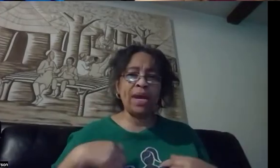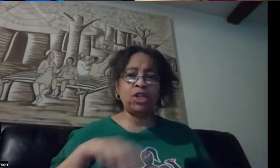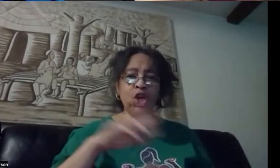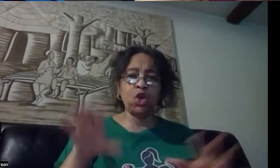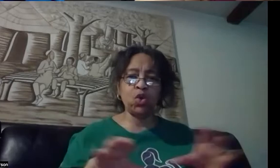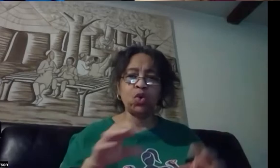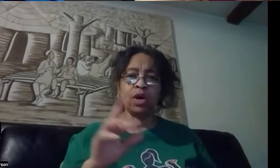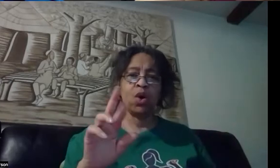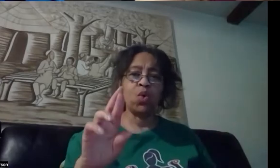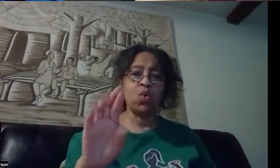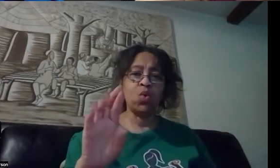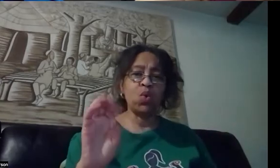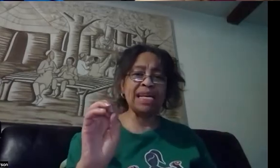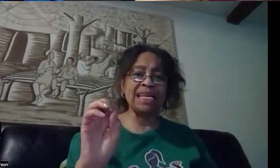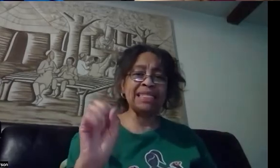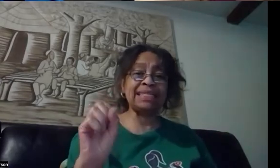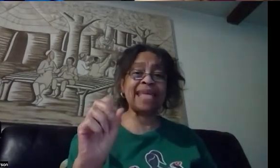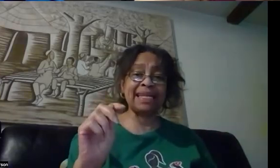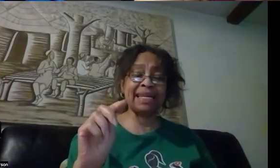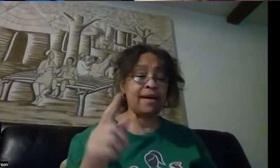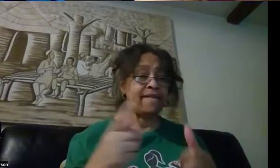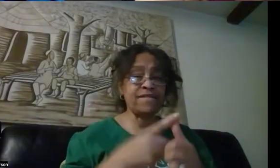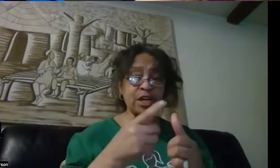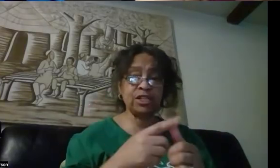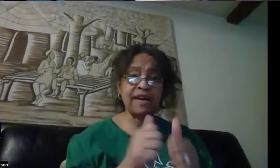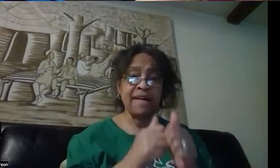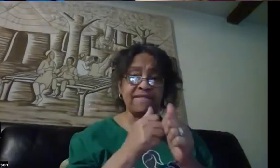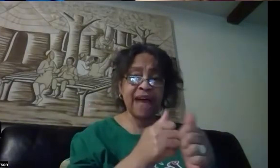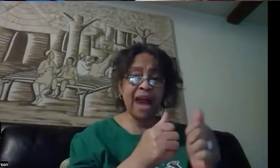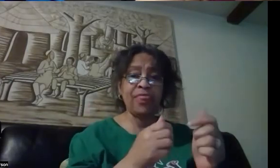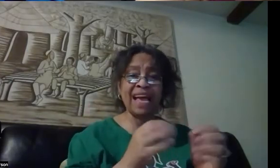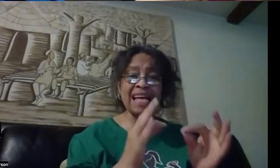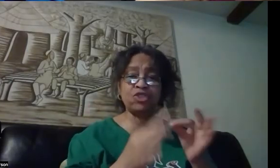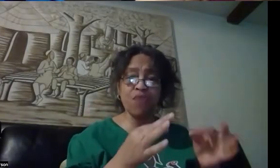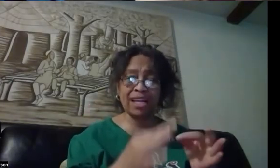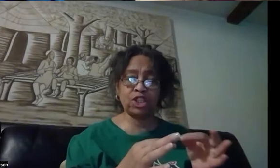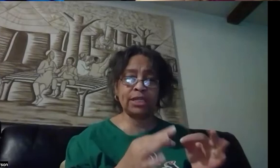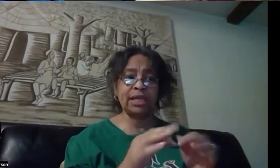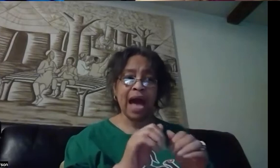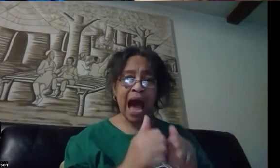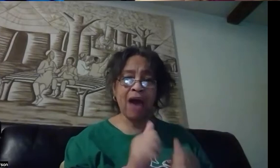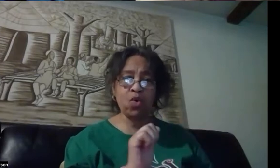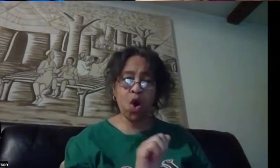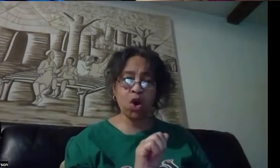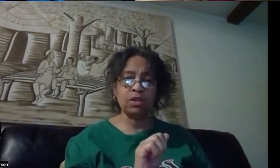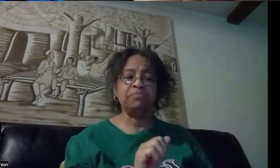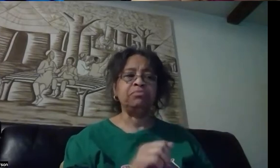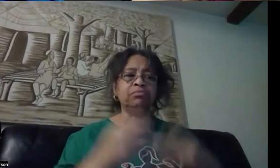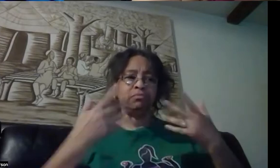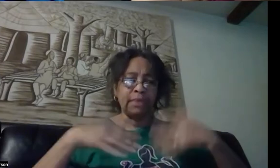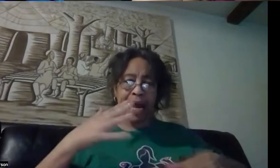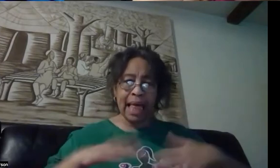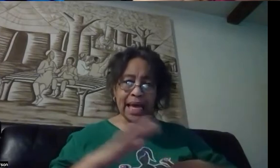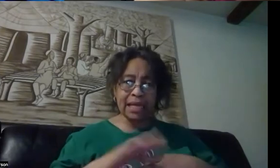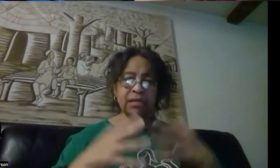as far as really following it, do I do the reset first, follow the reset